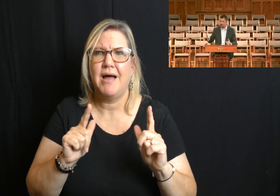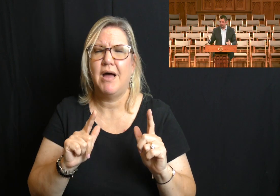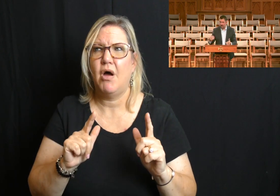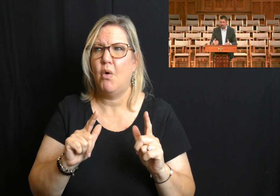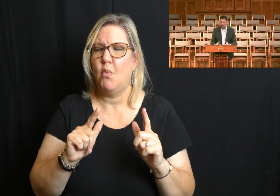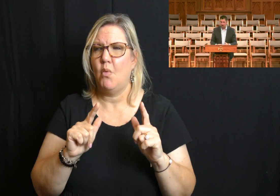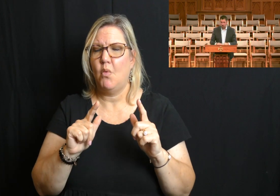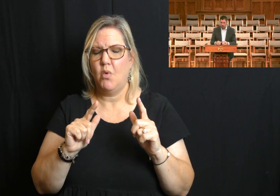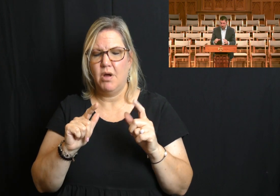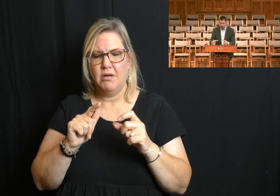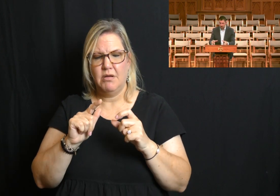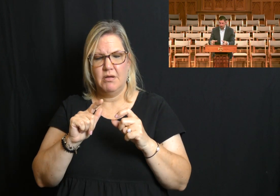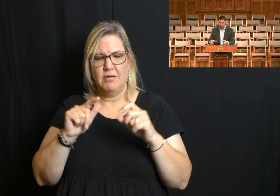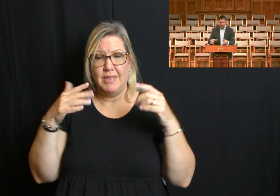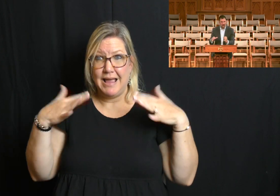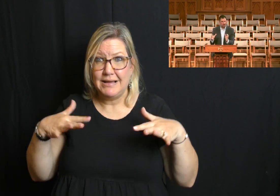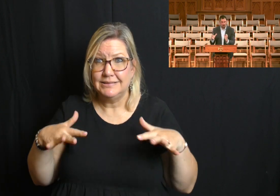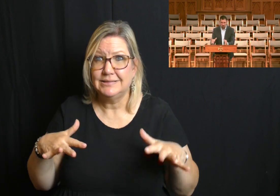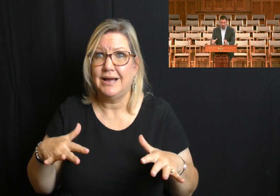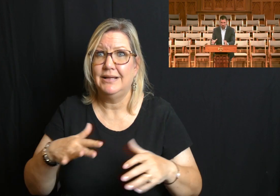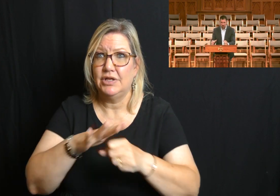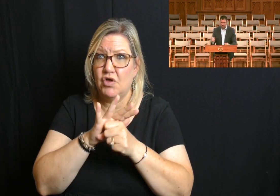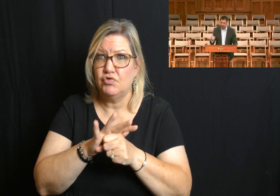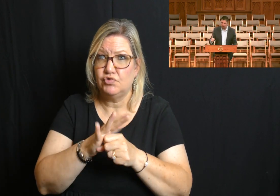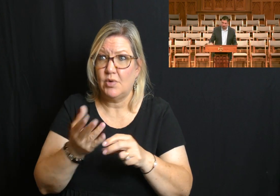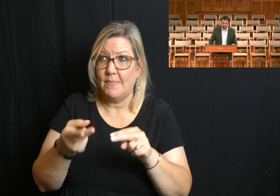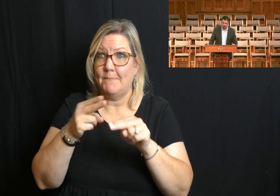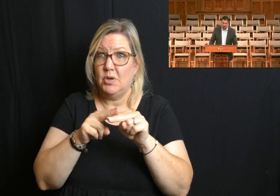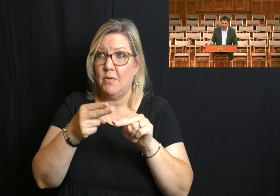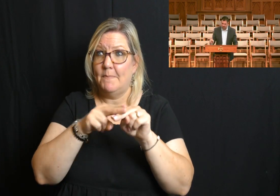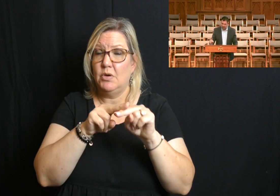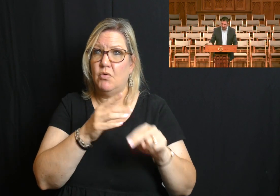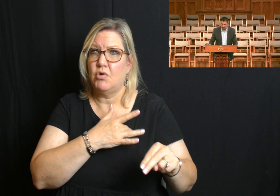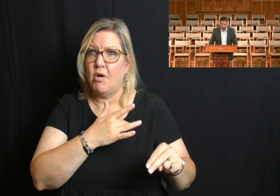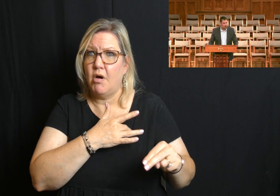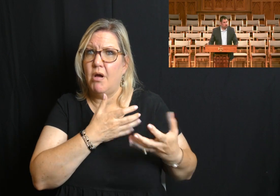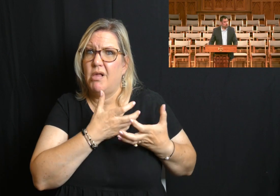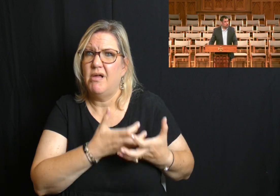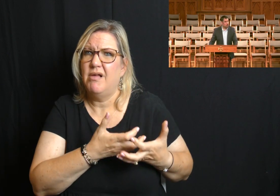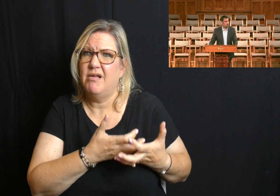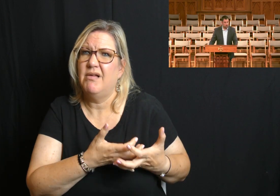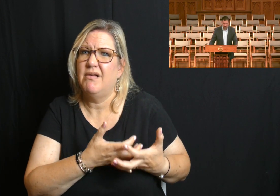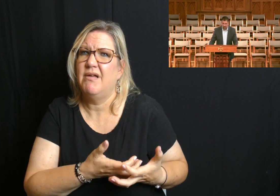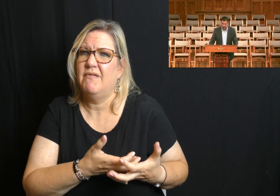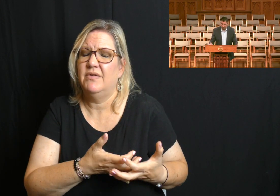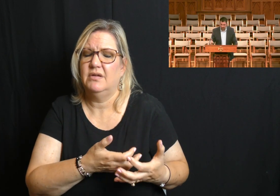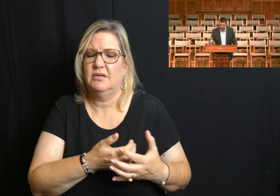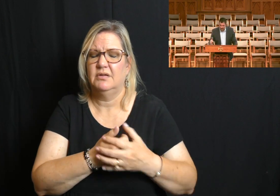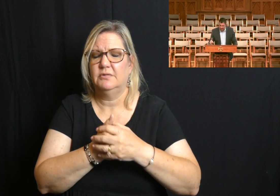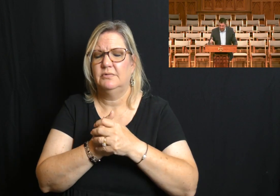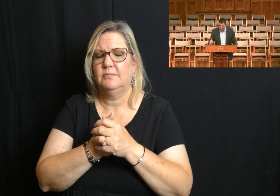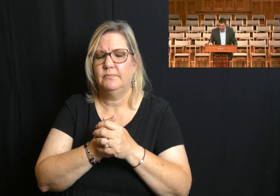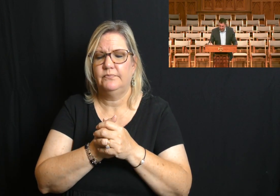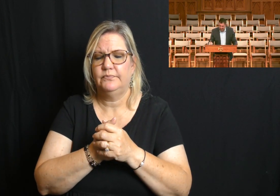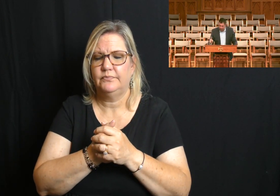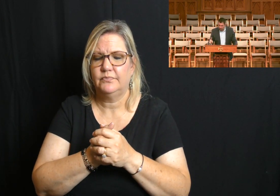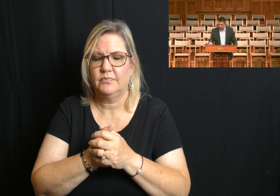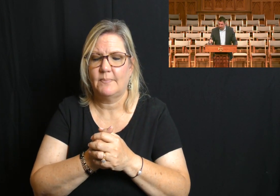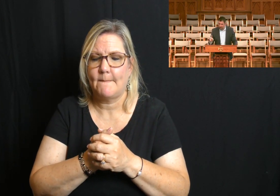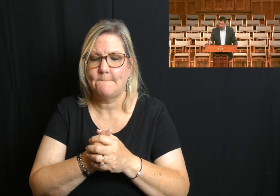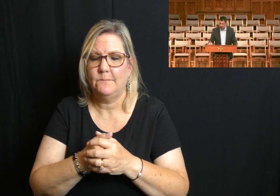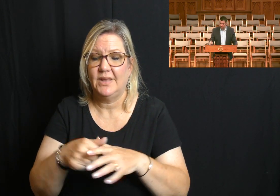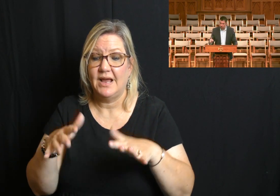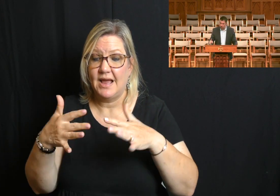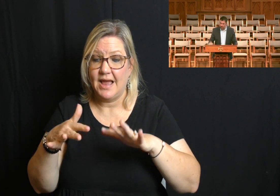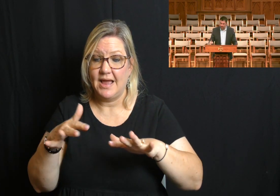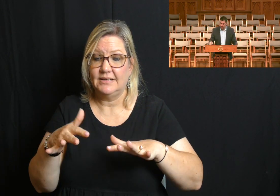up to anxiety, we will have our hearts weighed down. But the Bible says like this in Proverbs 12, 25, it says, anxiety in a